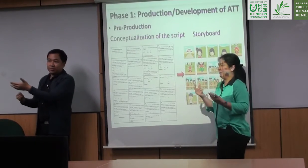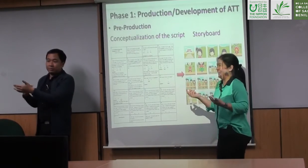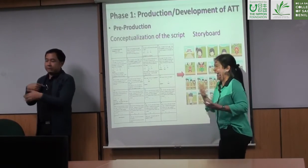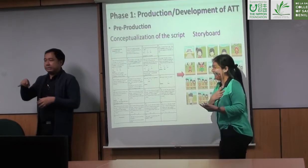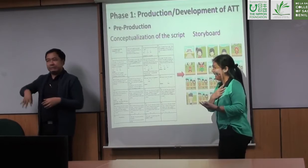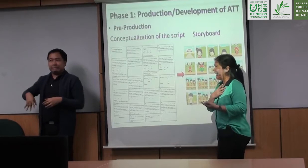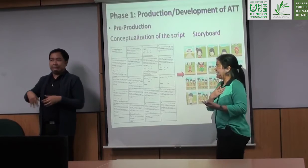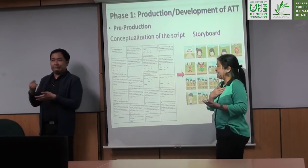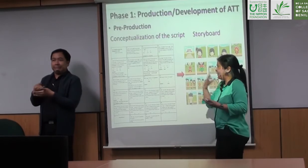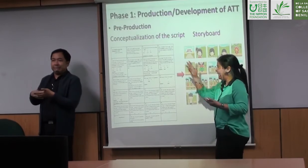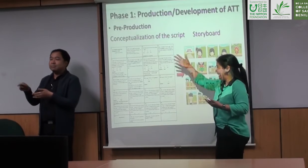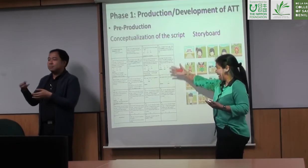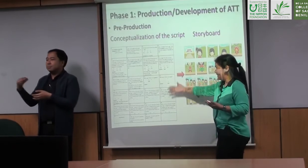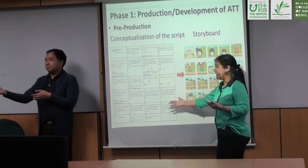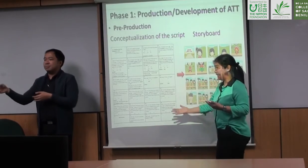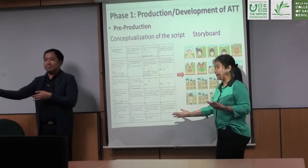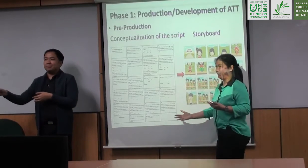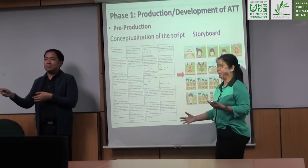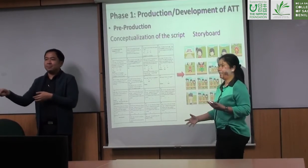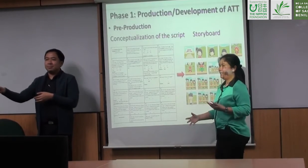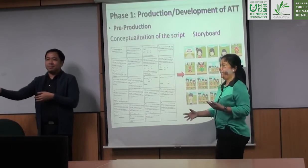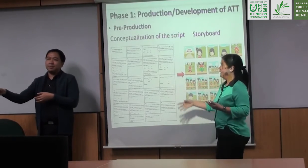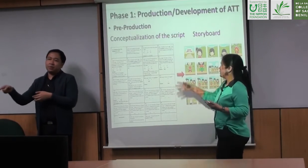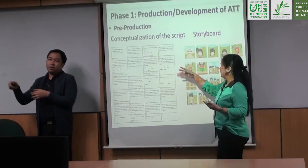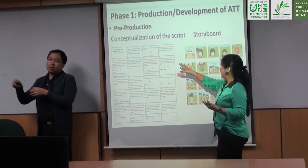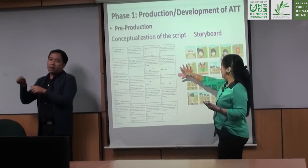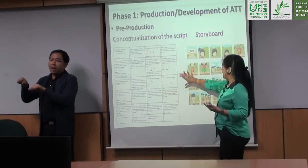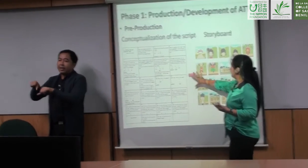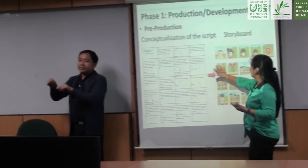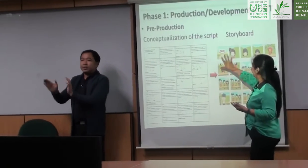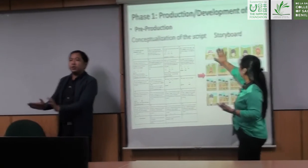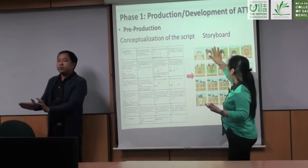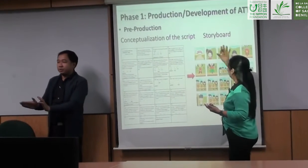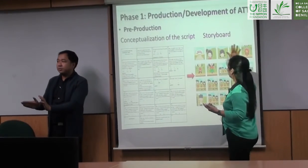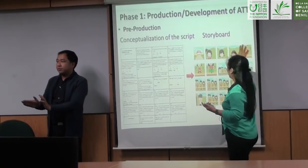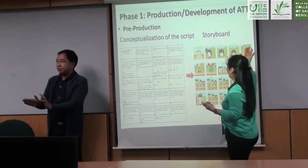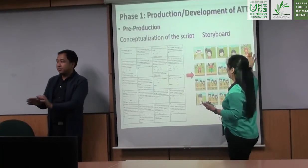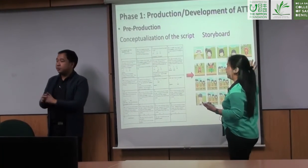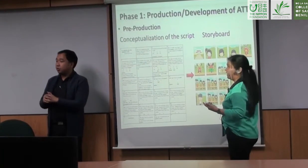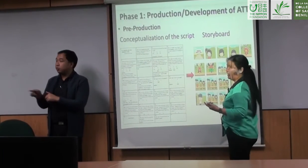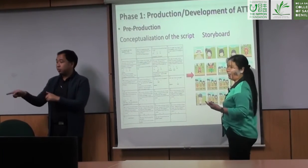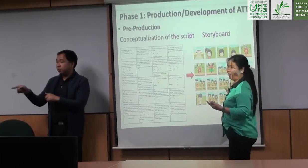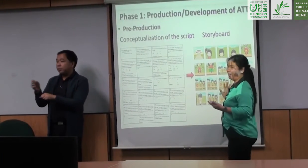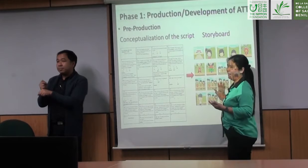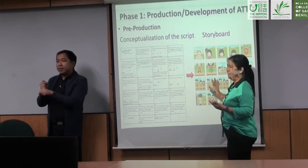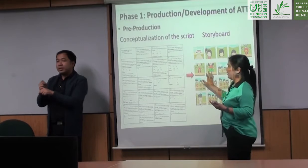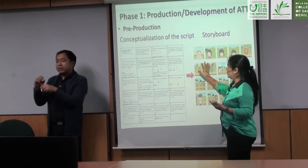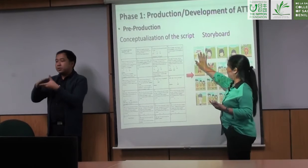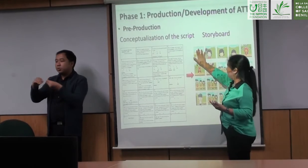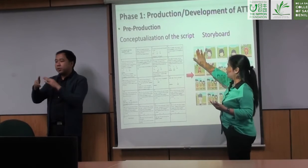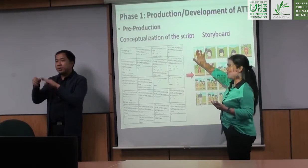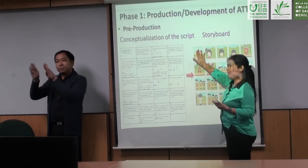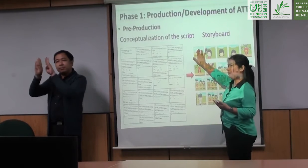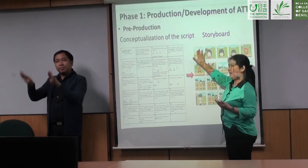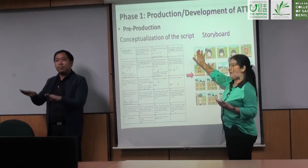right to do that. That's only the script. So the animator do the storyboard. So